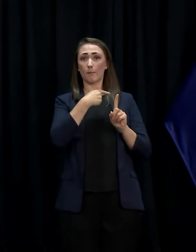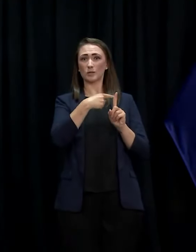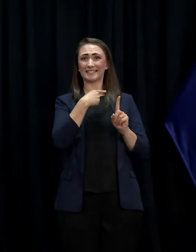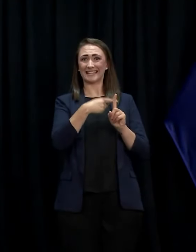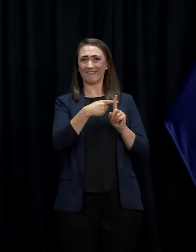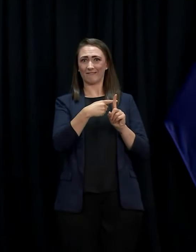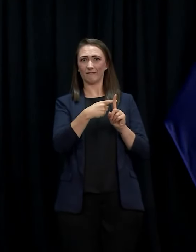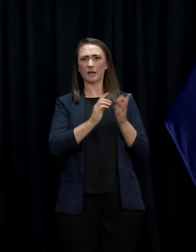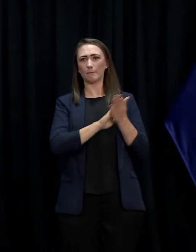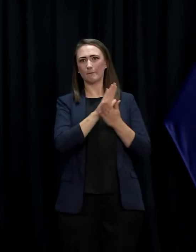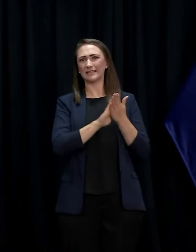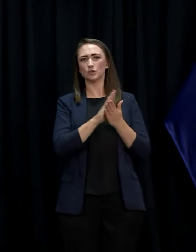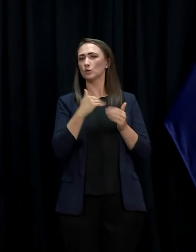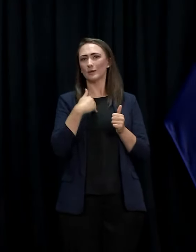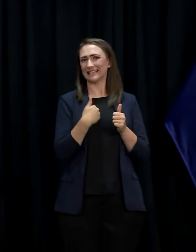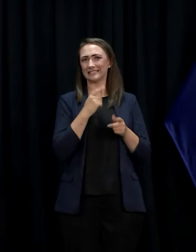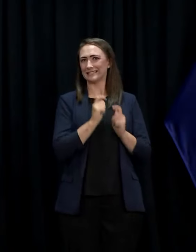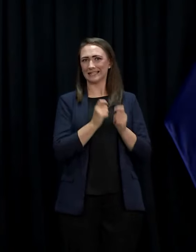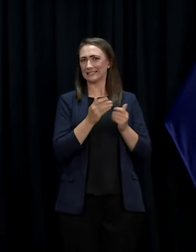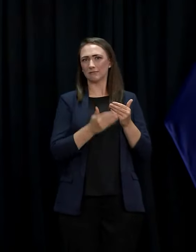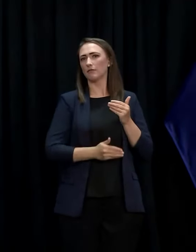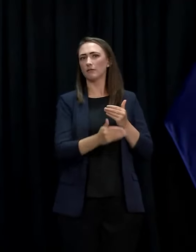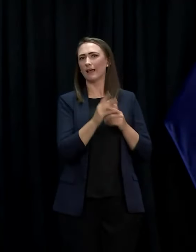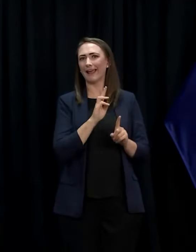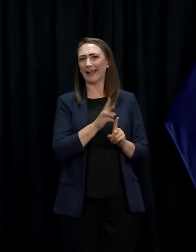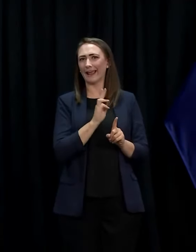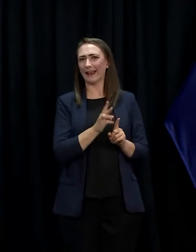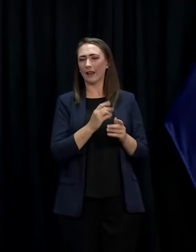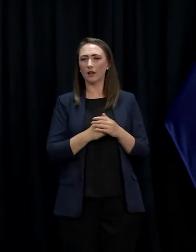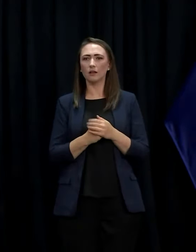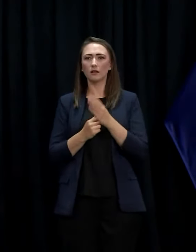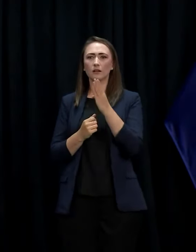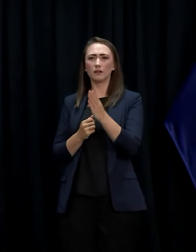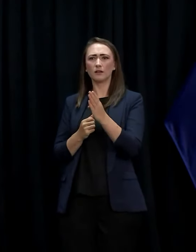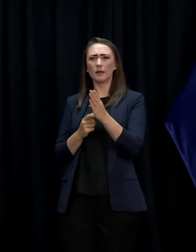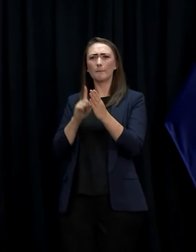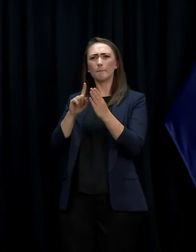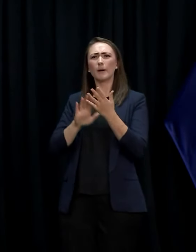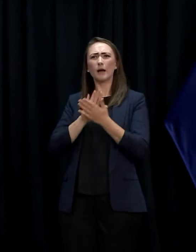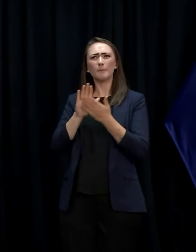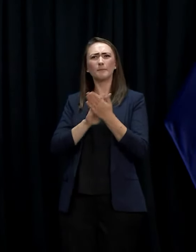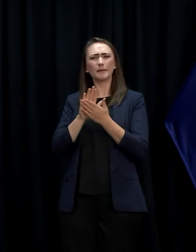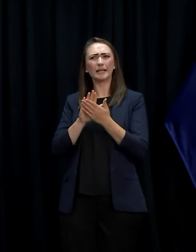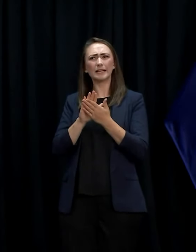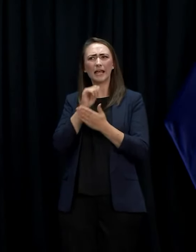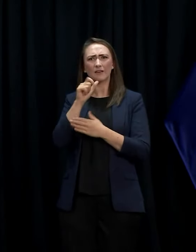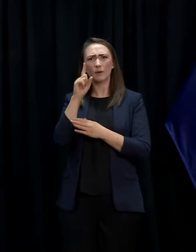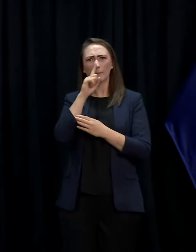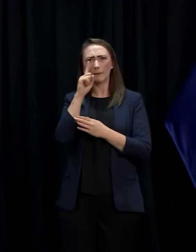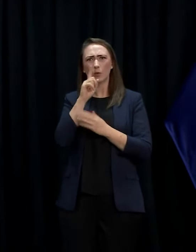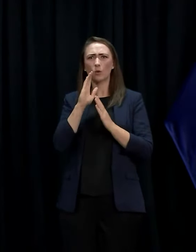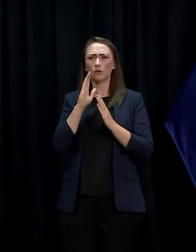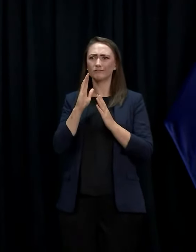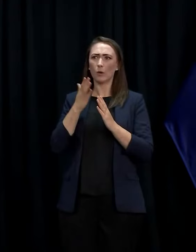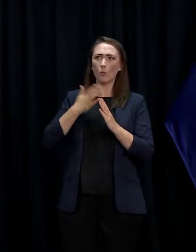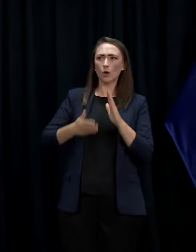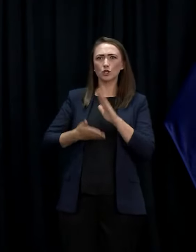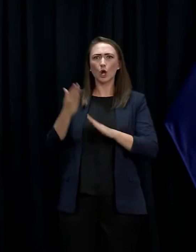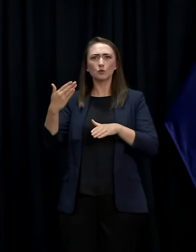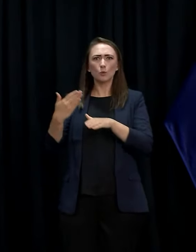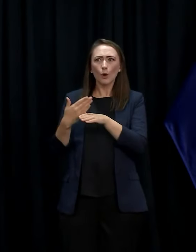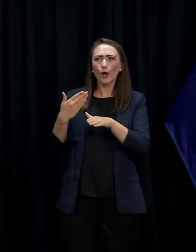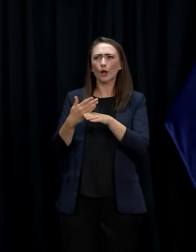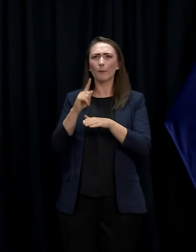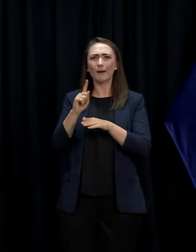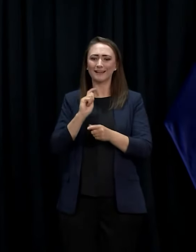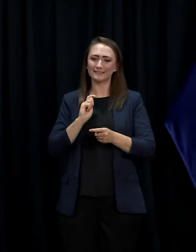But the point is, I'm talking about people who are household contacts and who are wanting to be able to go to work or whatever and have to keep testing. That can go on for quite a long period.